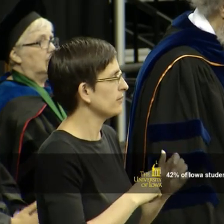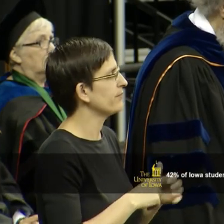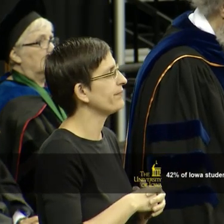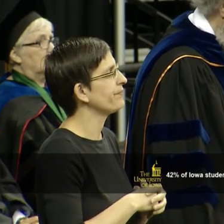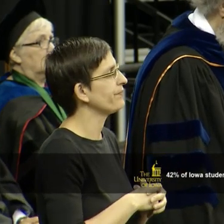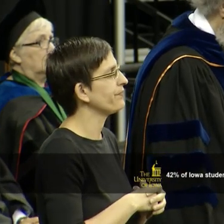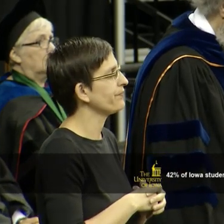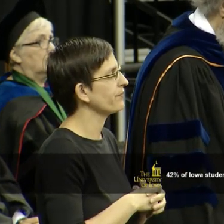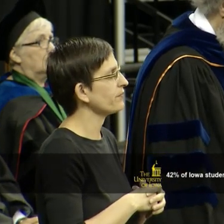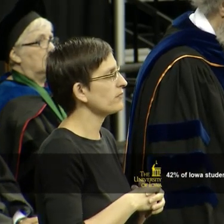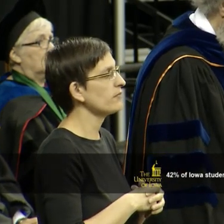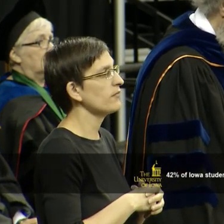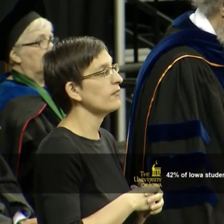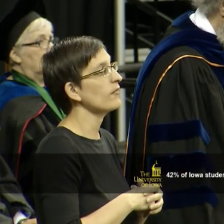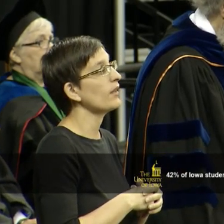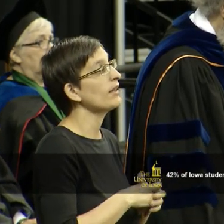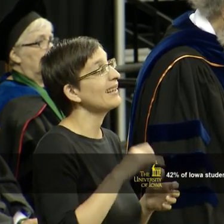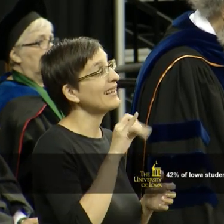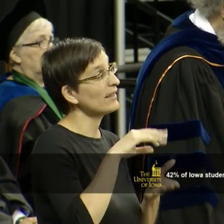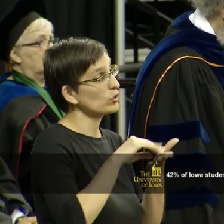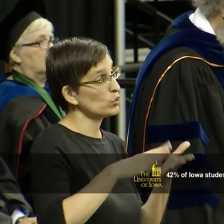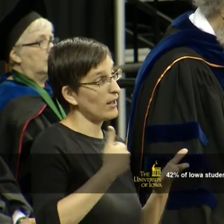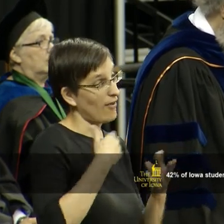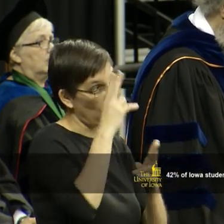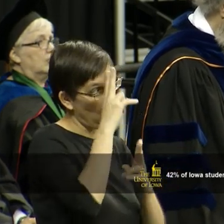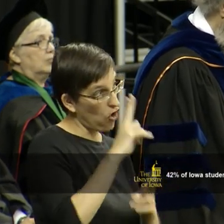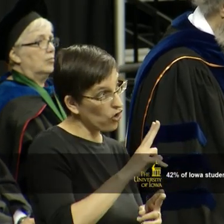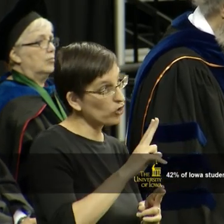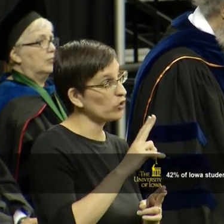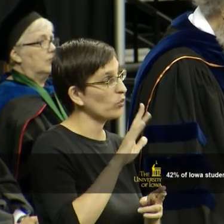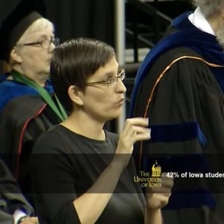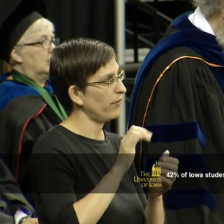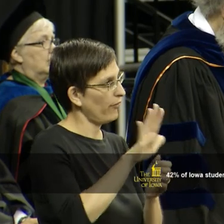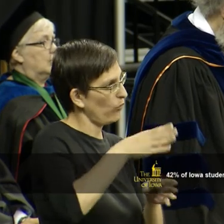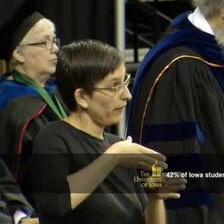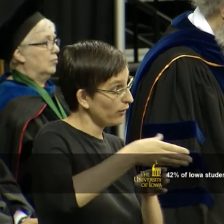Students graduating with honors in the major wear a white cordon.